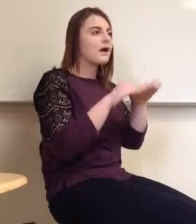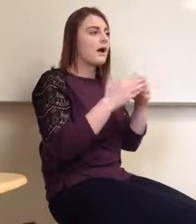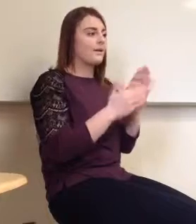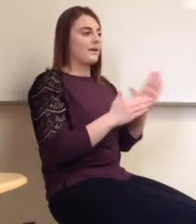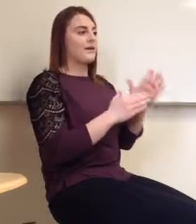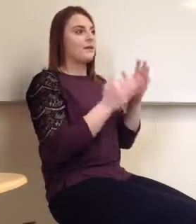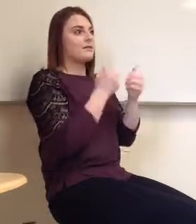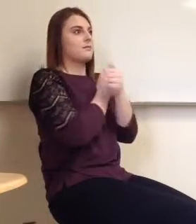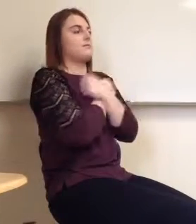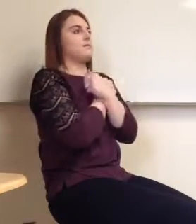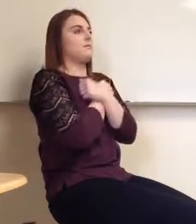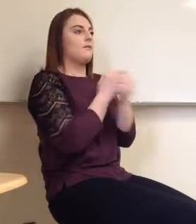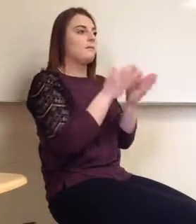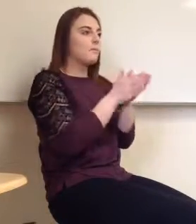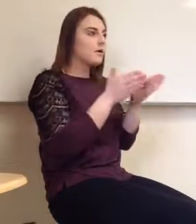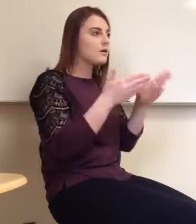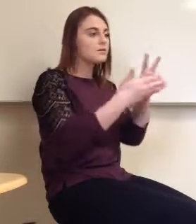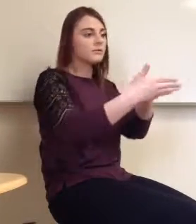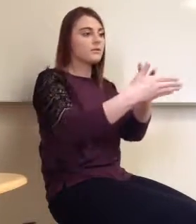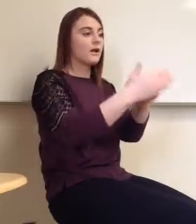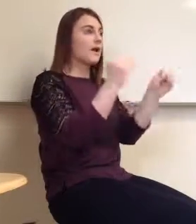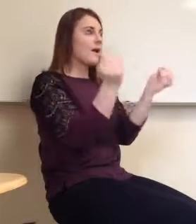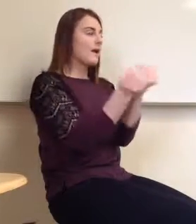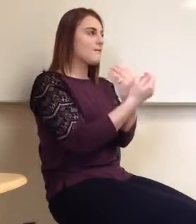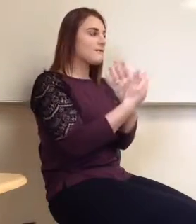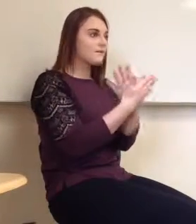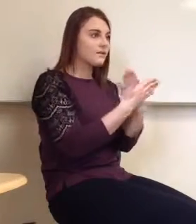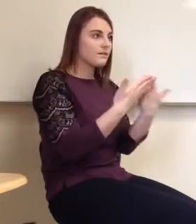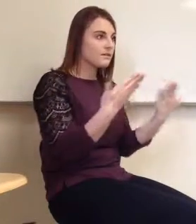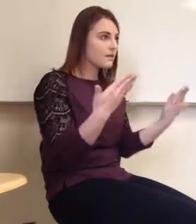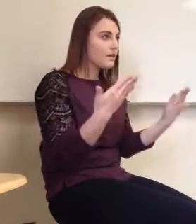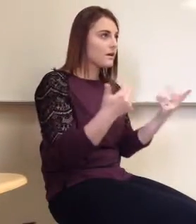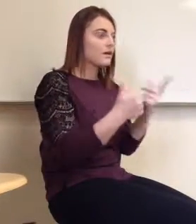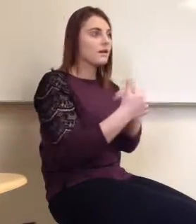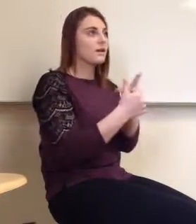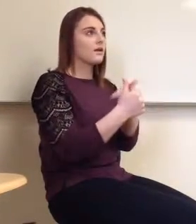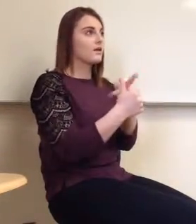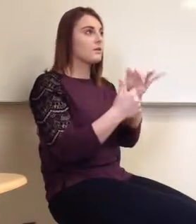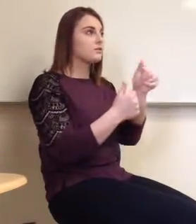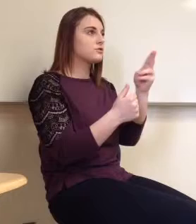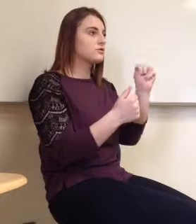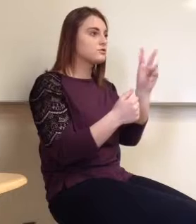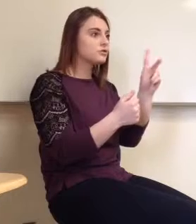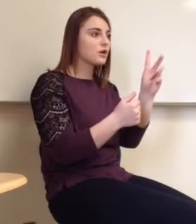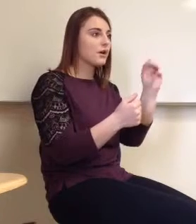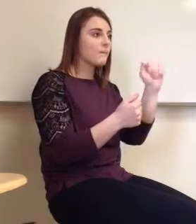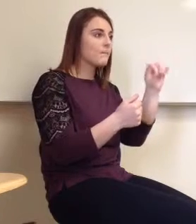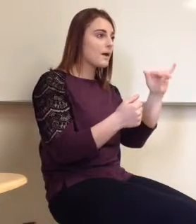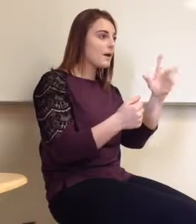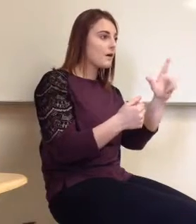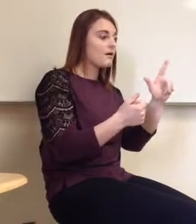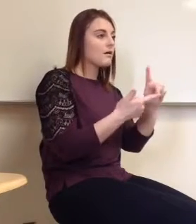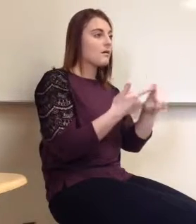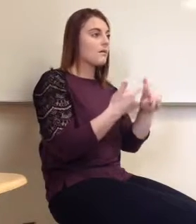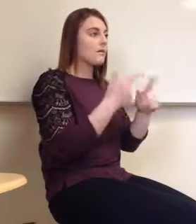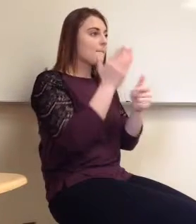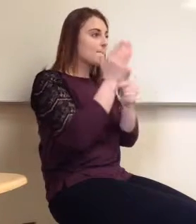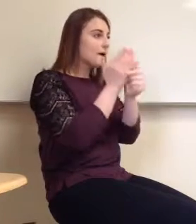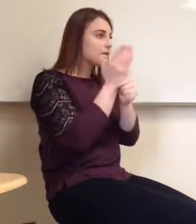read everything, junk mail, manuals, magazines, he read cereal boxes,